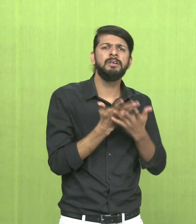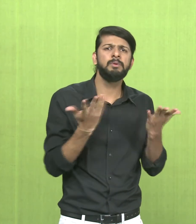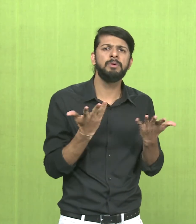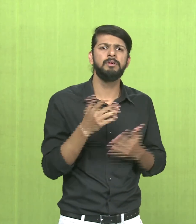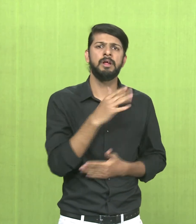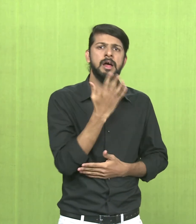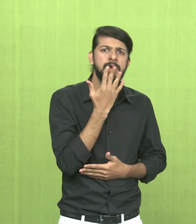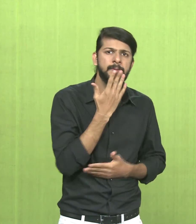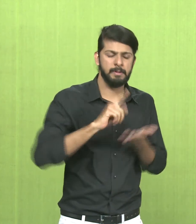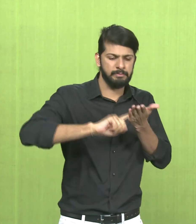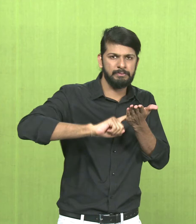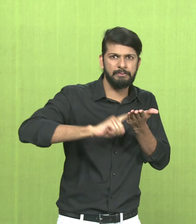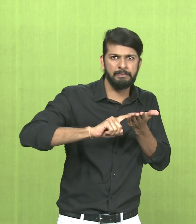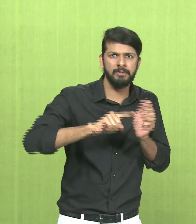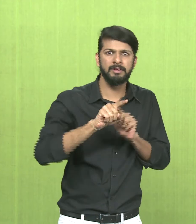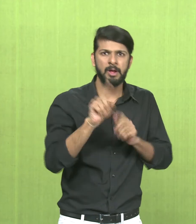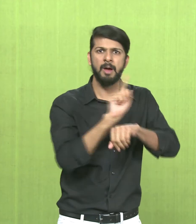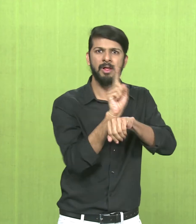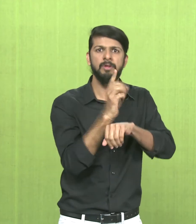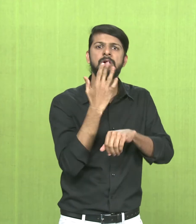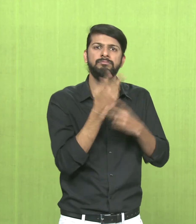The media is colored pencil.